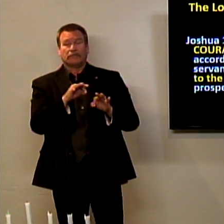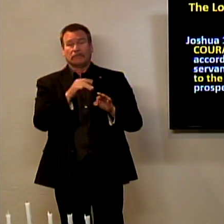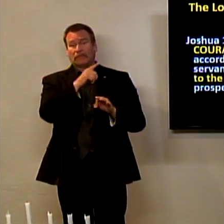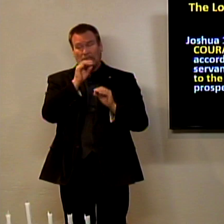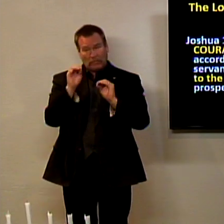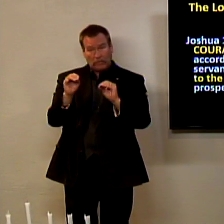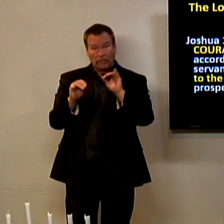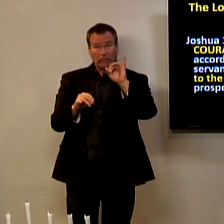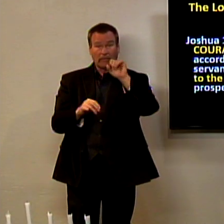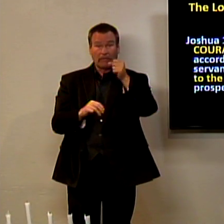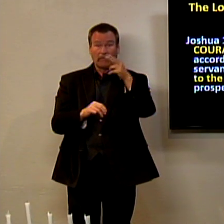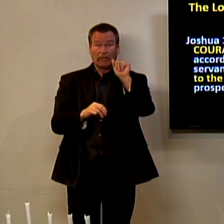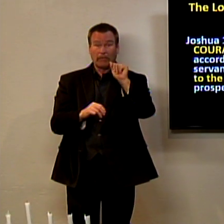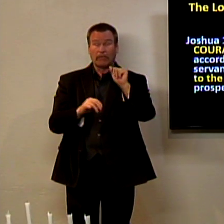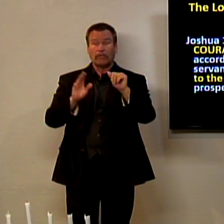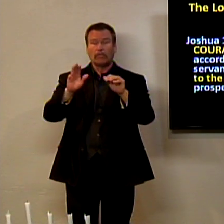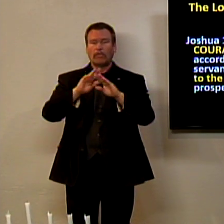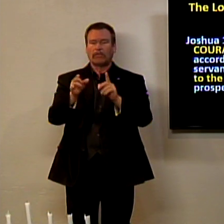verse is essential for us.